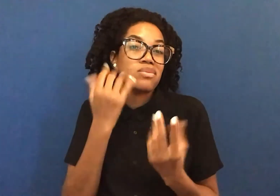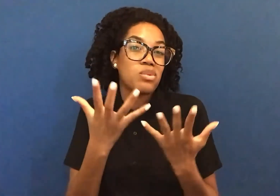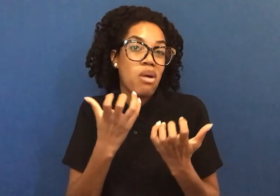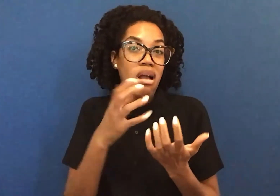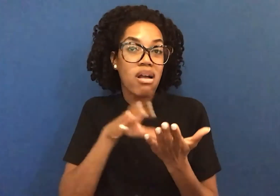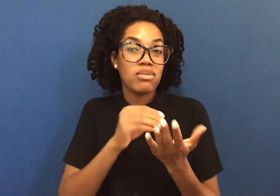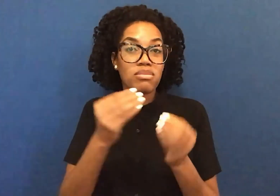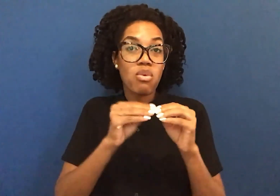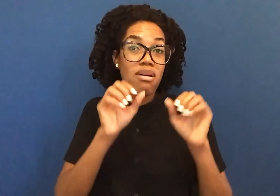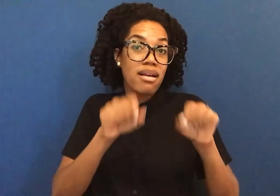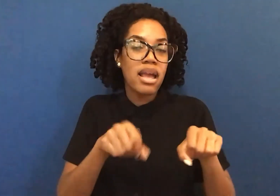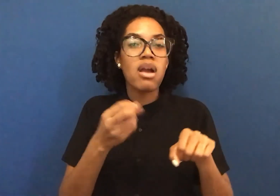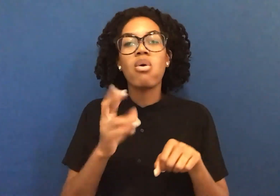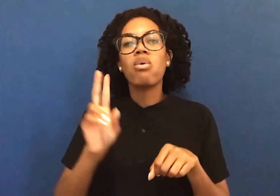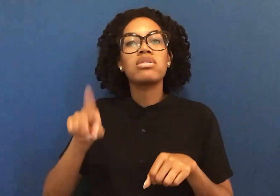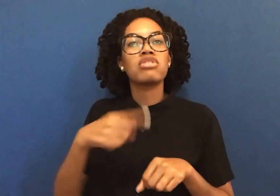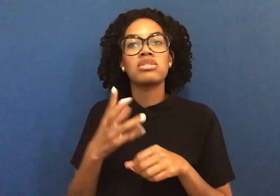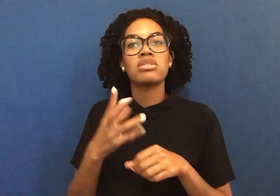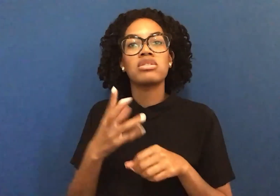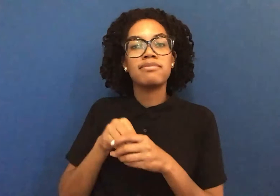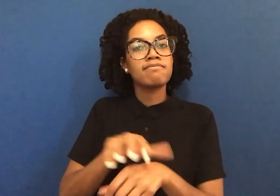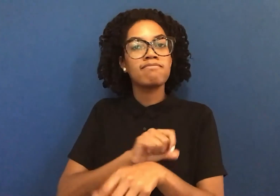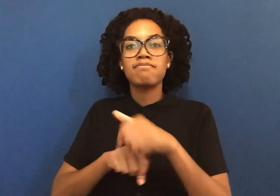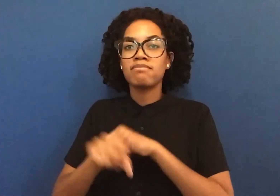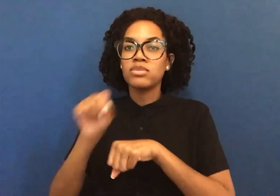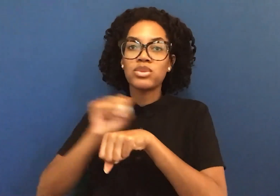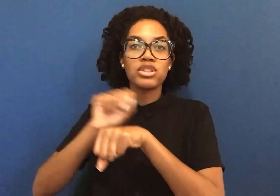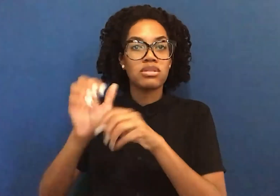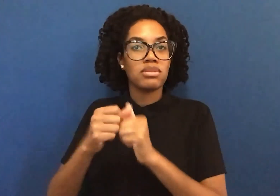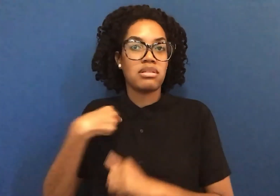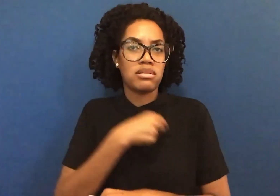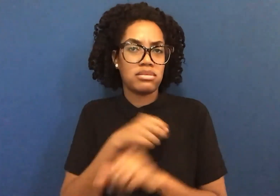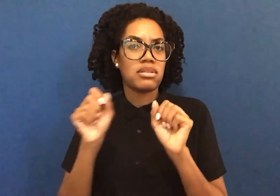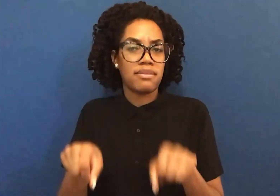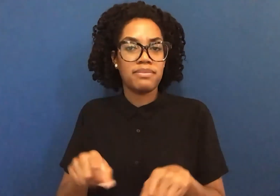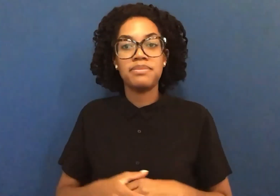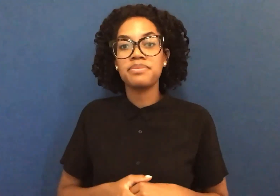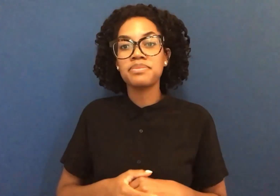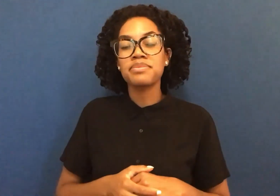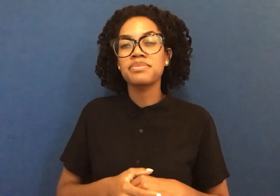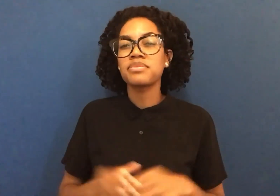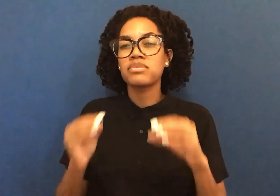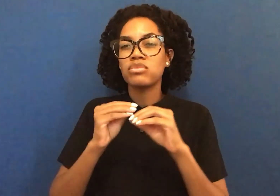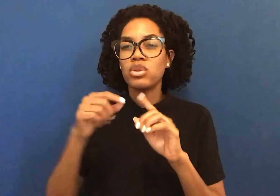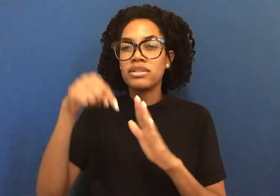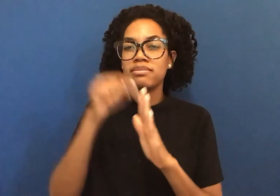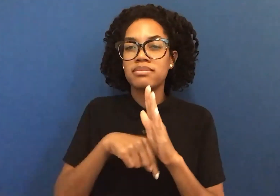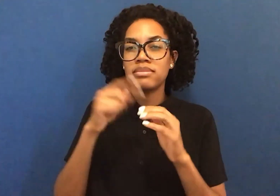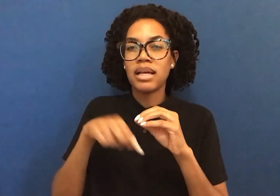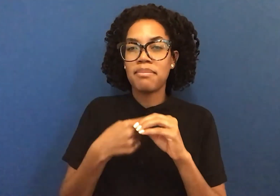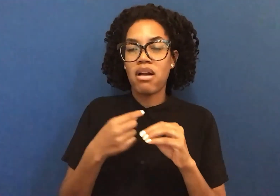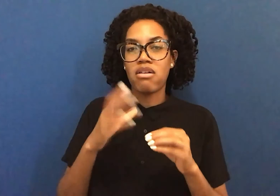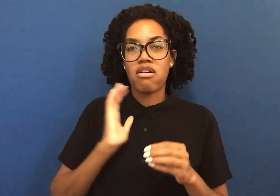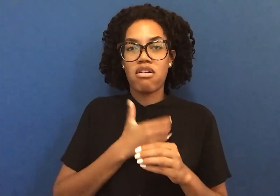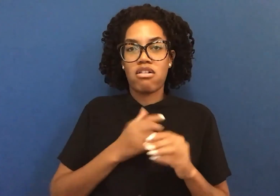join. And I want to speak really briefly beyond joining the coalition. There was a hearing on monkeypox in the Senate yesterday that I'm